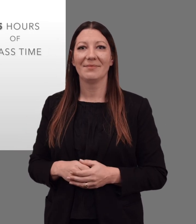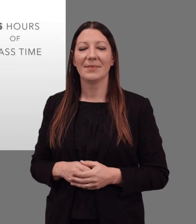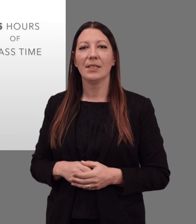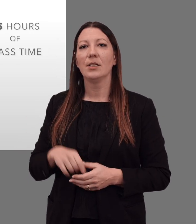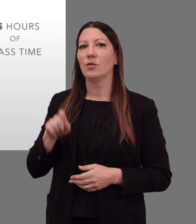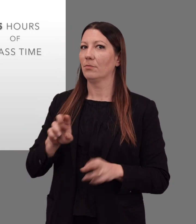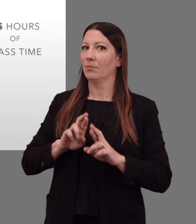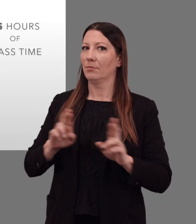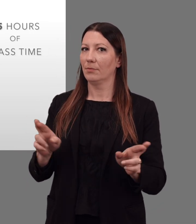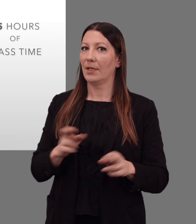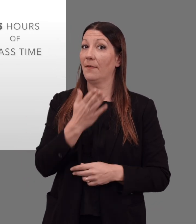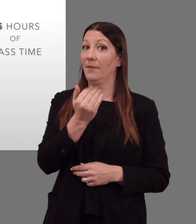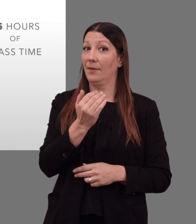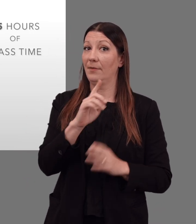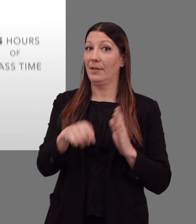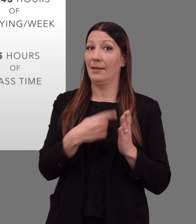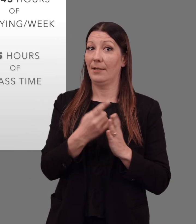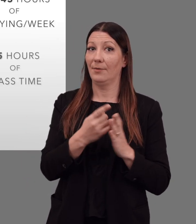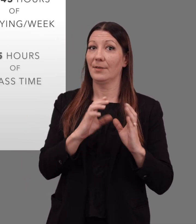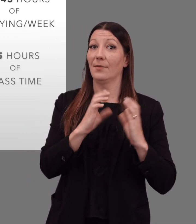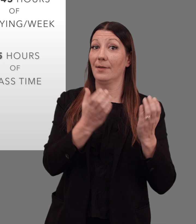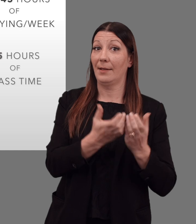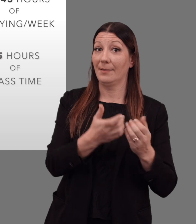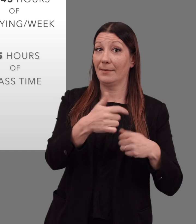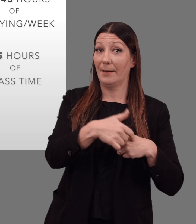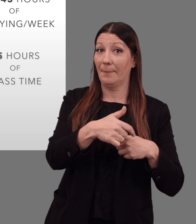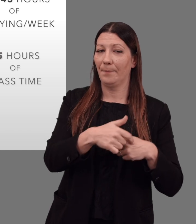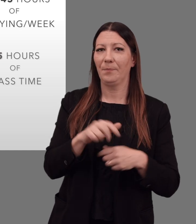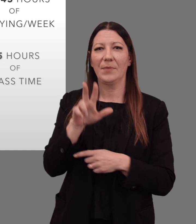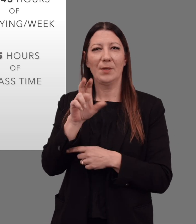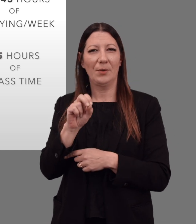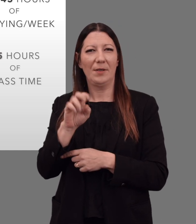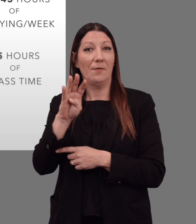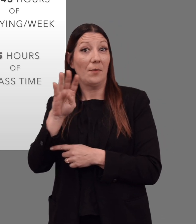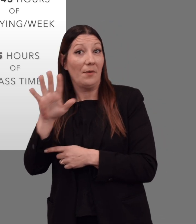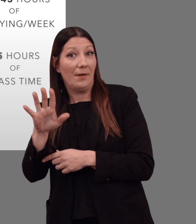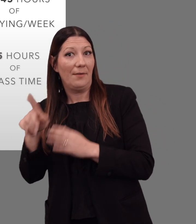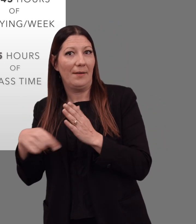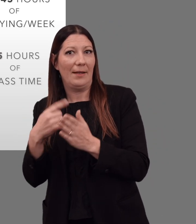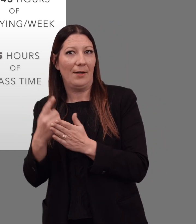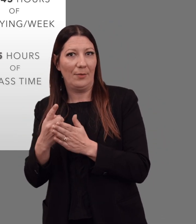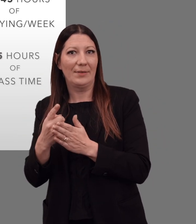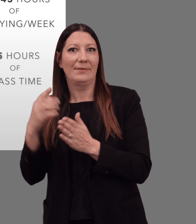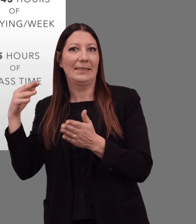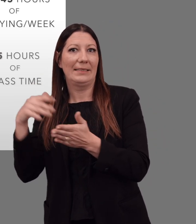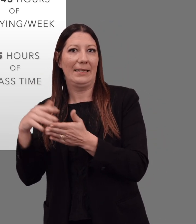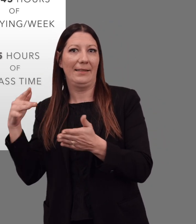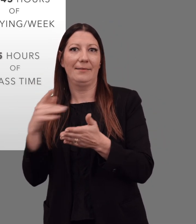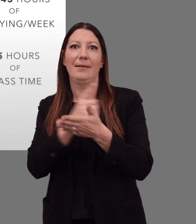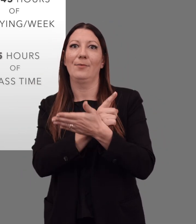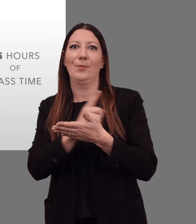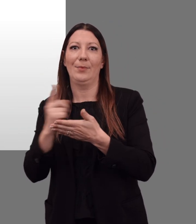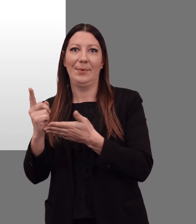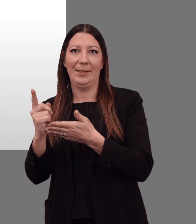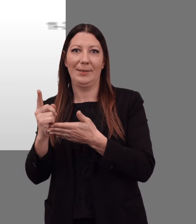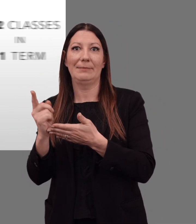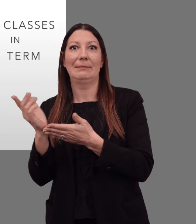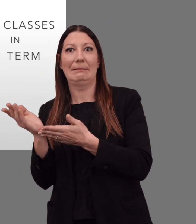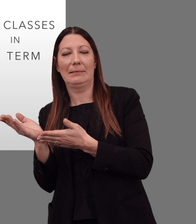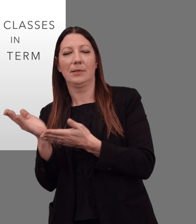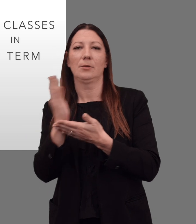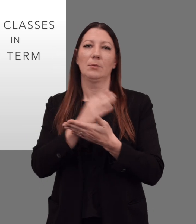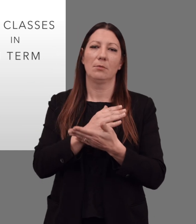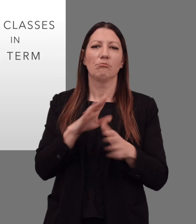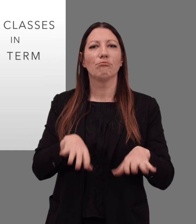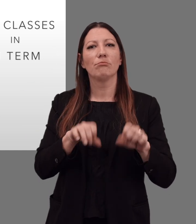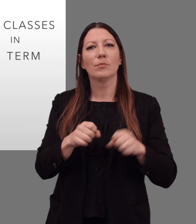about 15 hours of class time and from 30 to 45 hours of studying each week. At the other end of the scale, taking 1 or 2